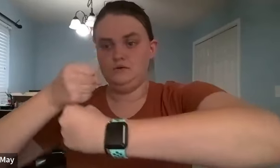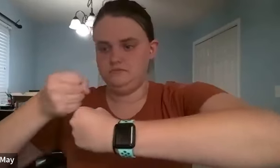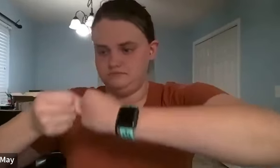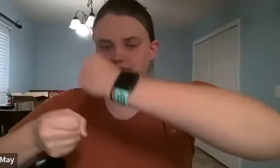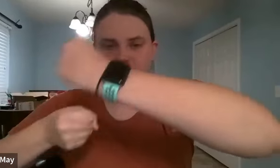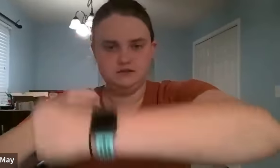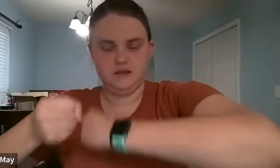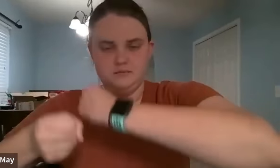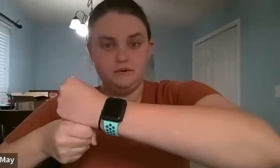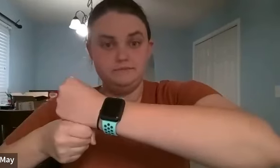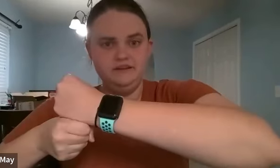Oh, my year kept going.